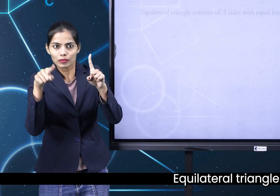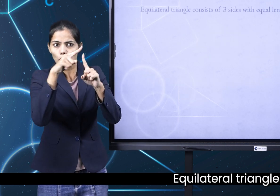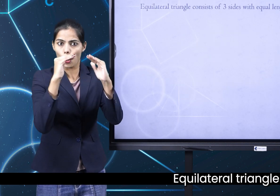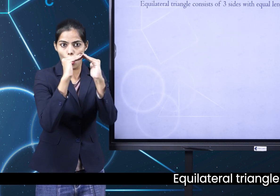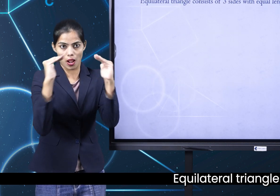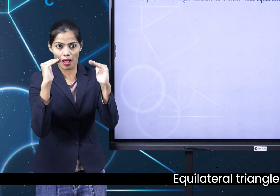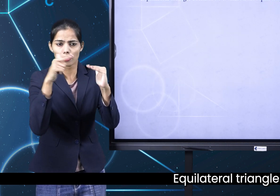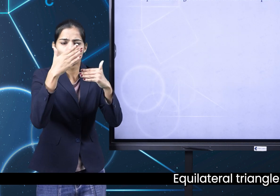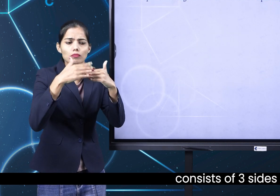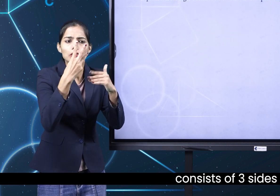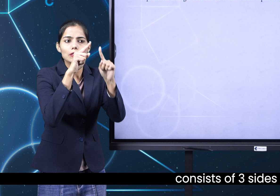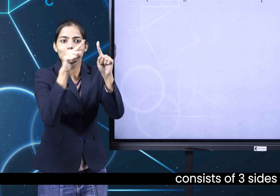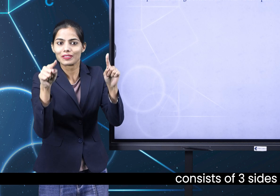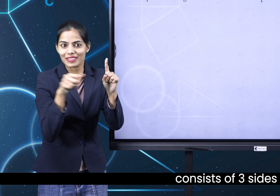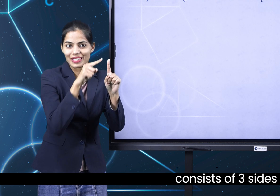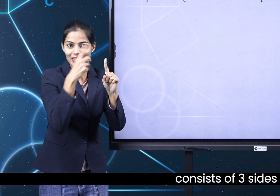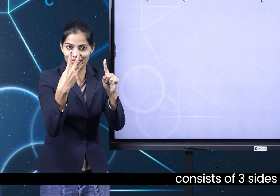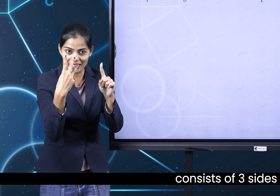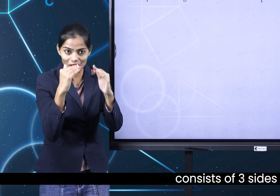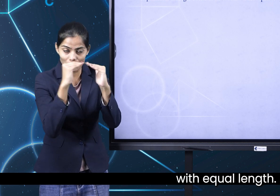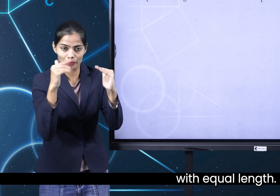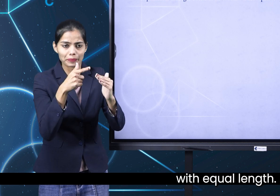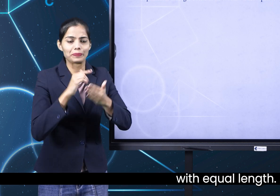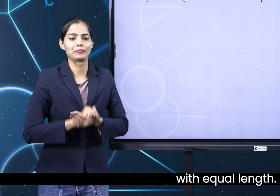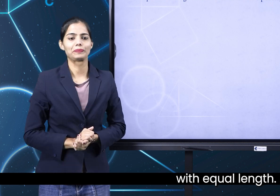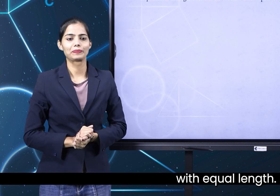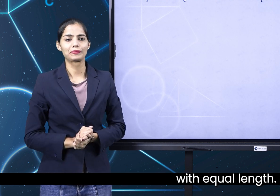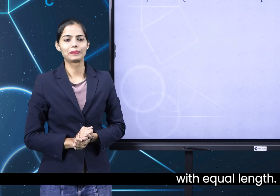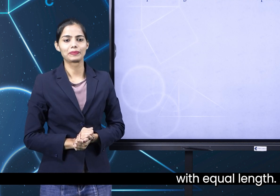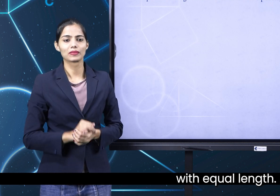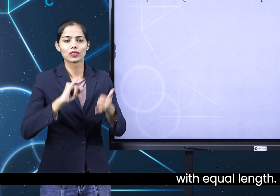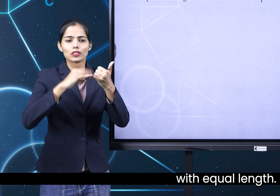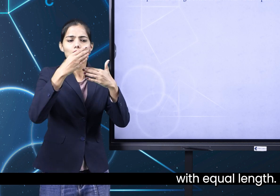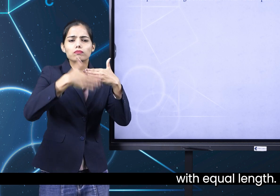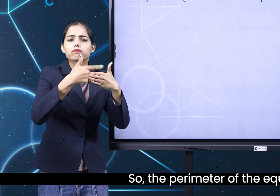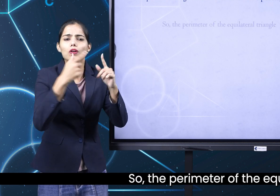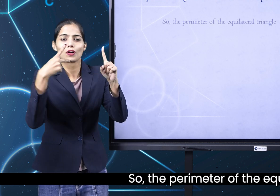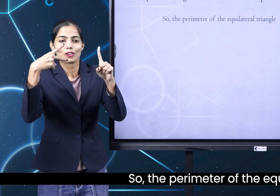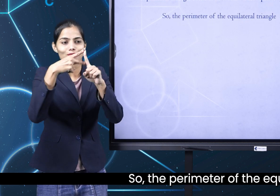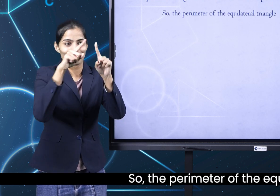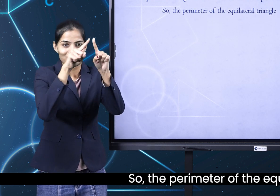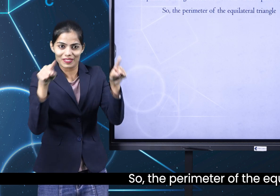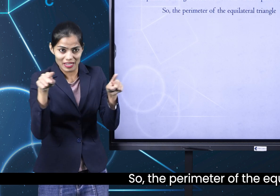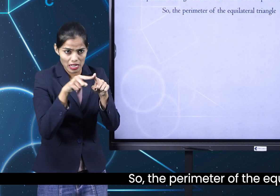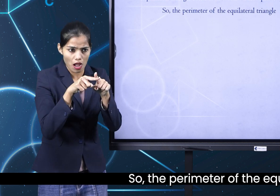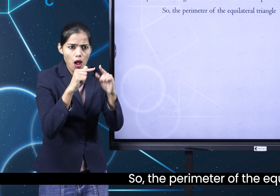Equilateral triangle consists of 3 sides with equal length. So, the perimeter of the